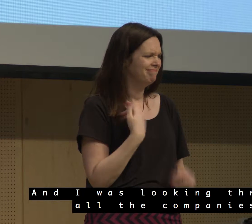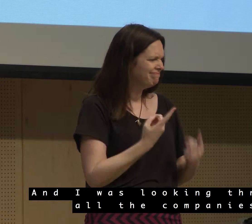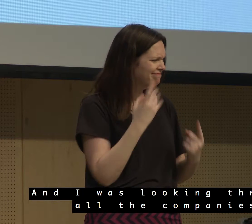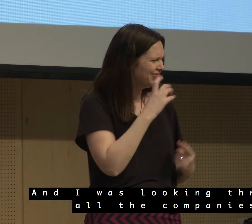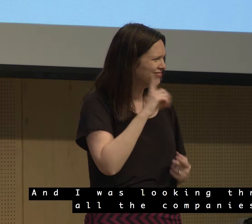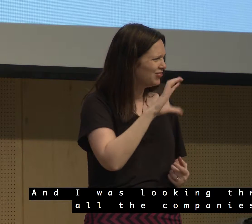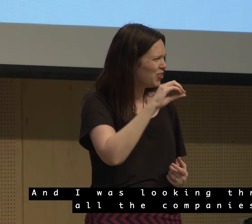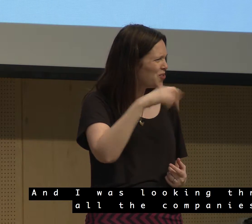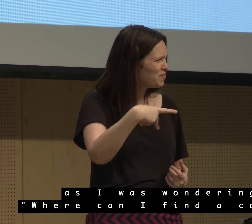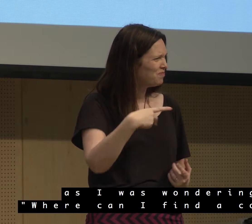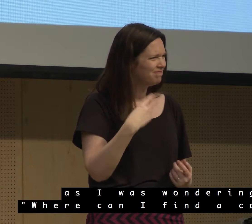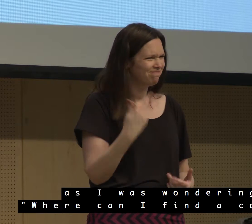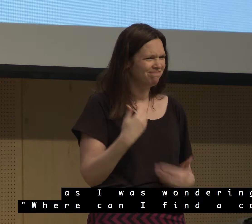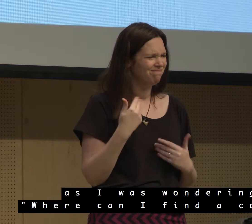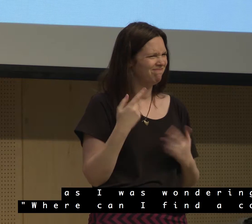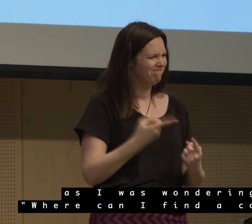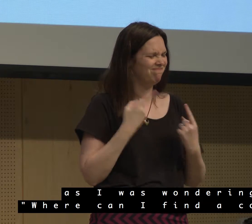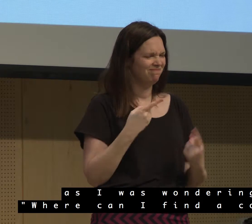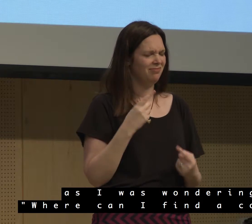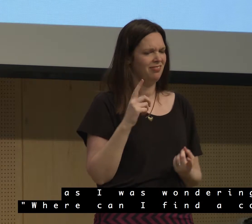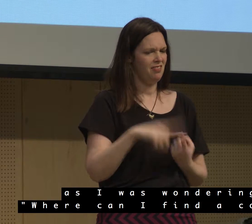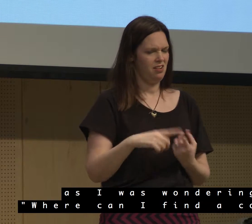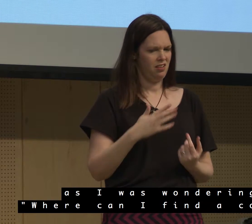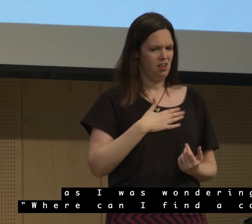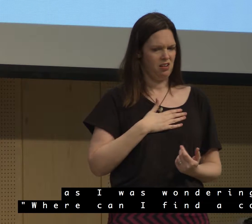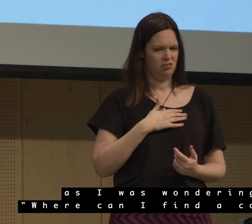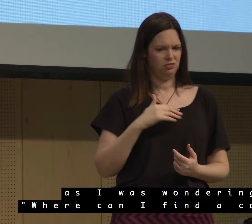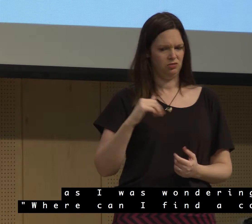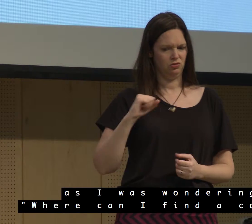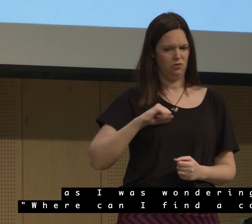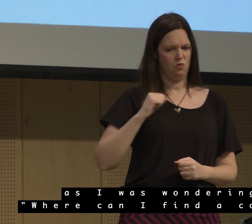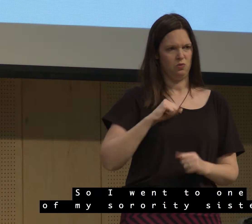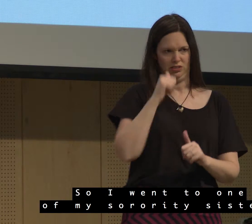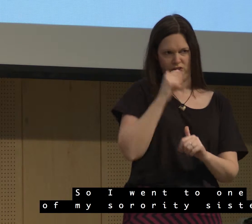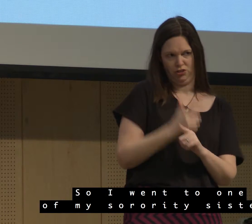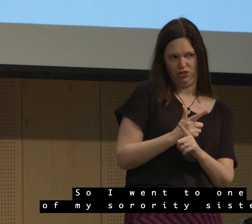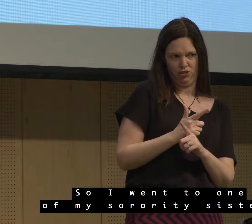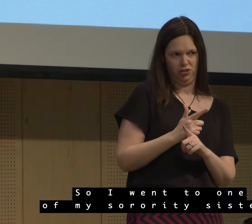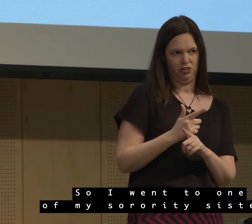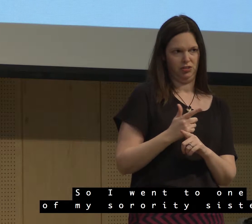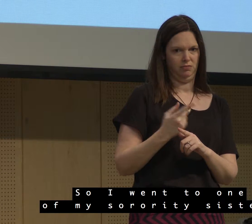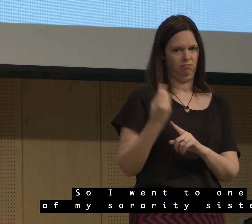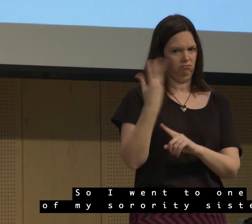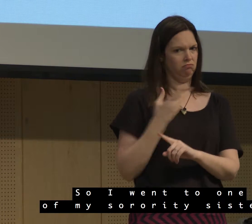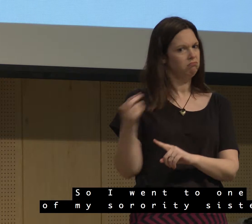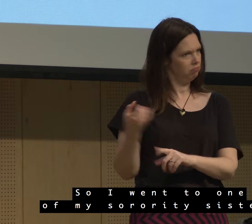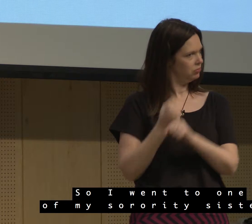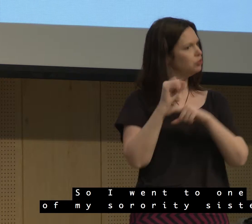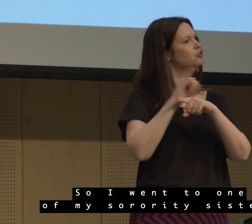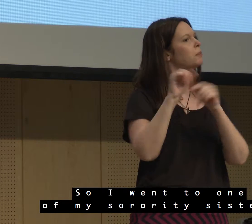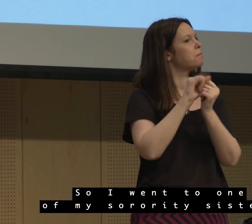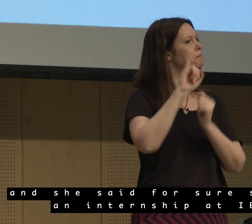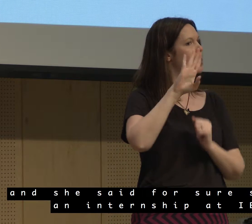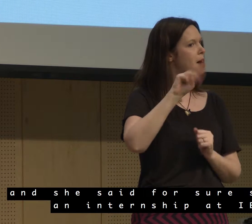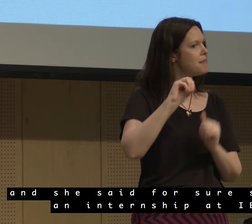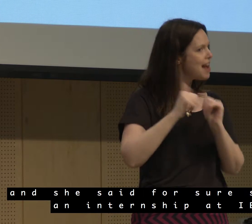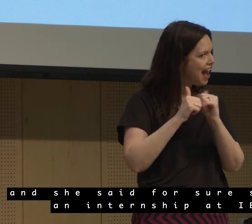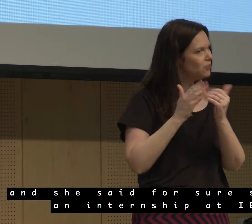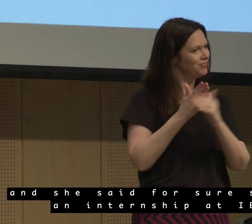looking through all the companies as I was wondering, where can I find a co-op? So I went to one of my sorority sisters, and she said for sure